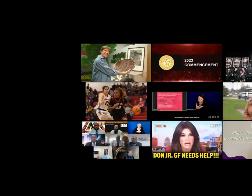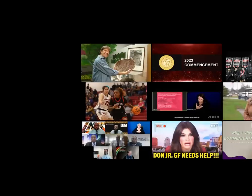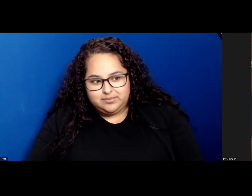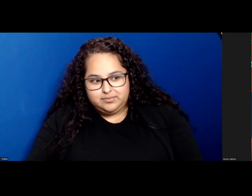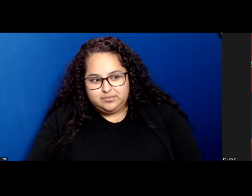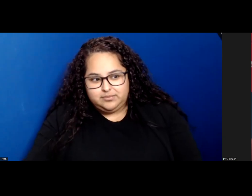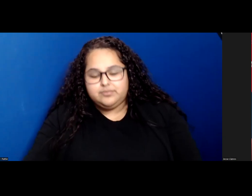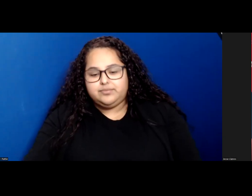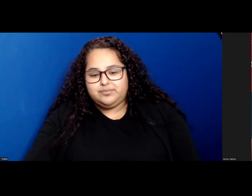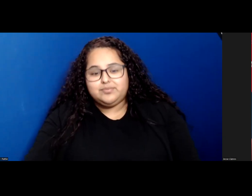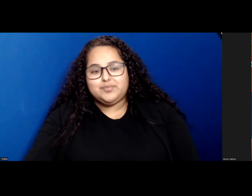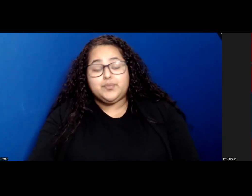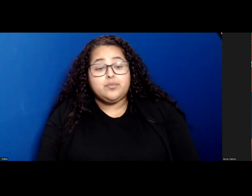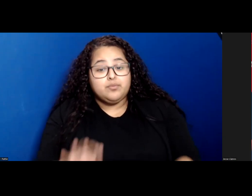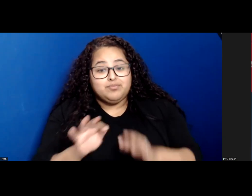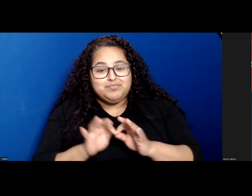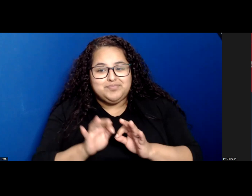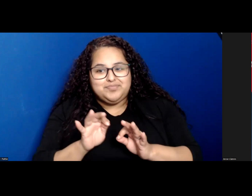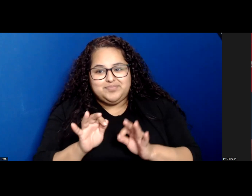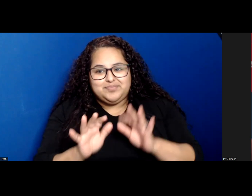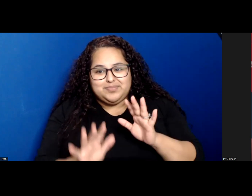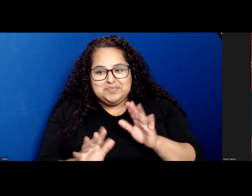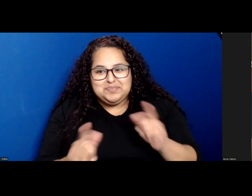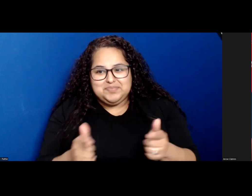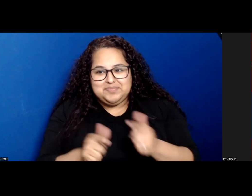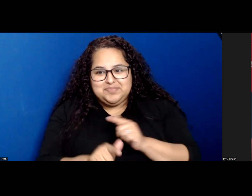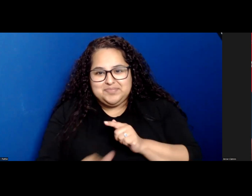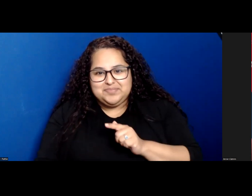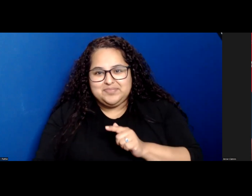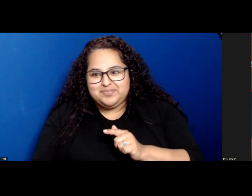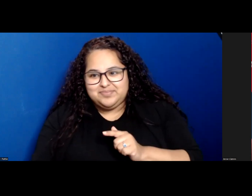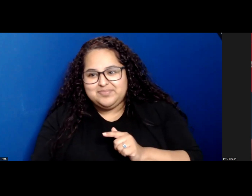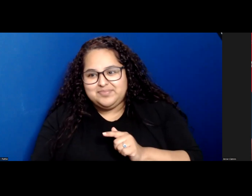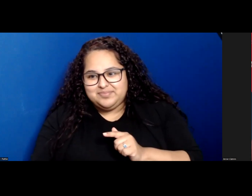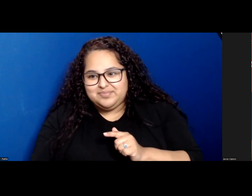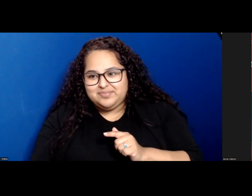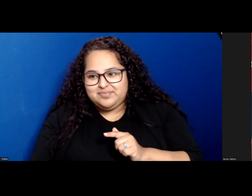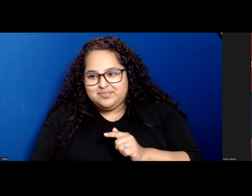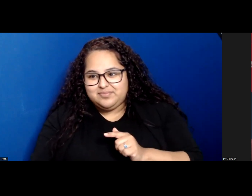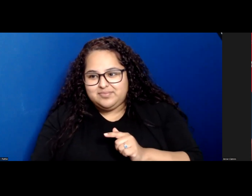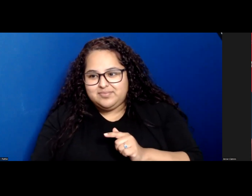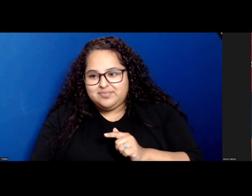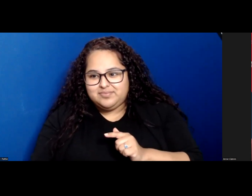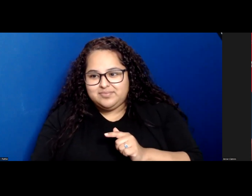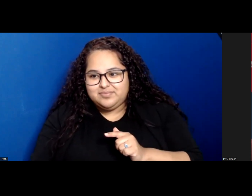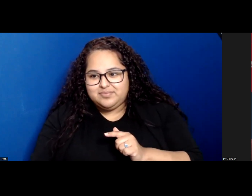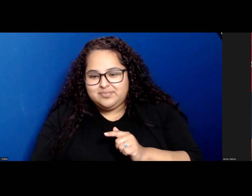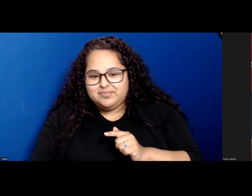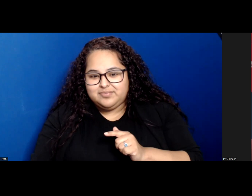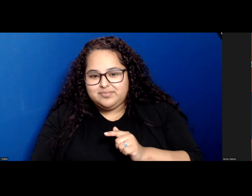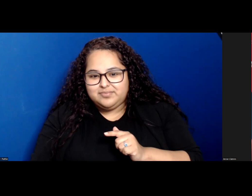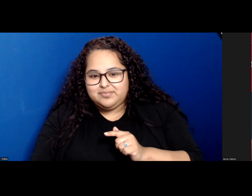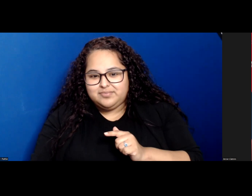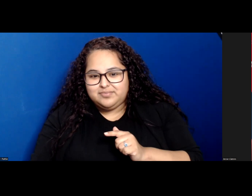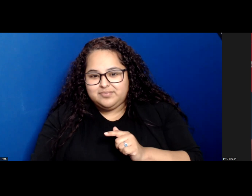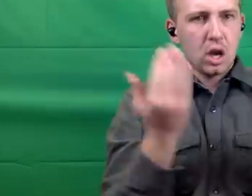This is great. He brought up some really important things. And one of them is that the people that work here really do care about